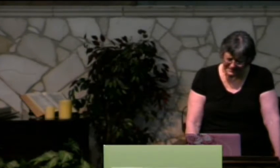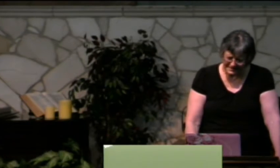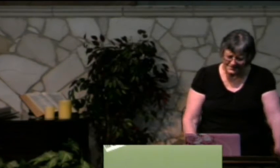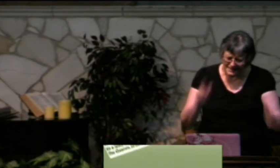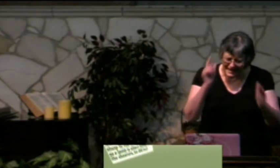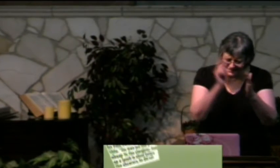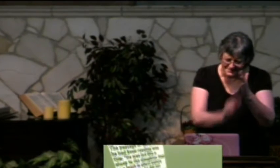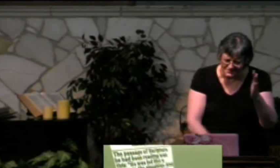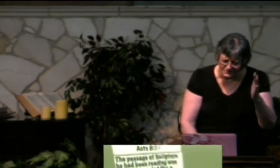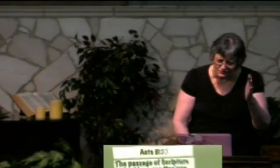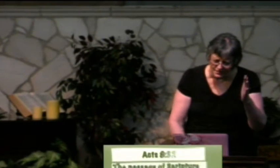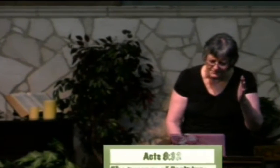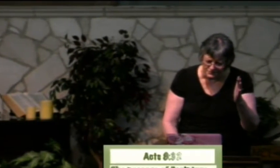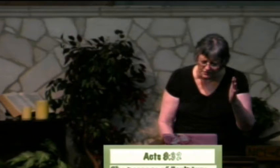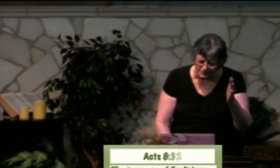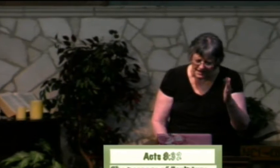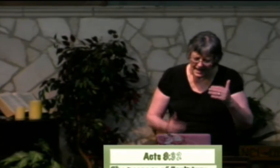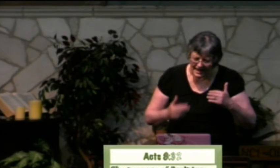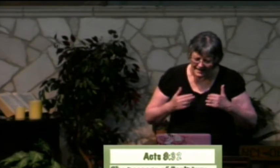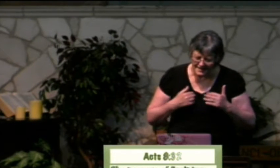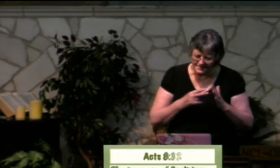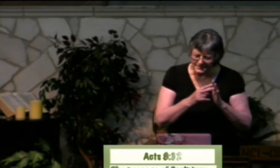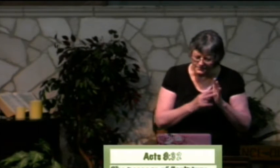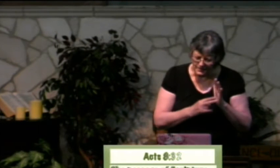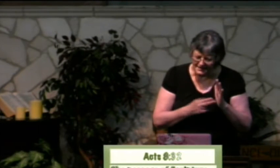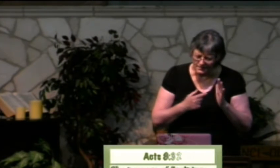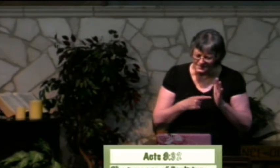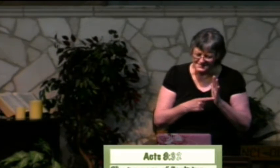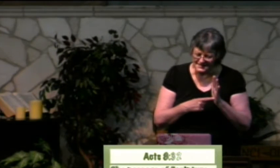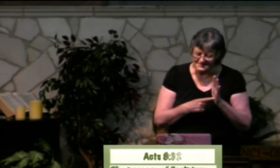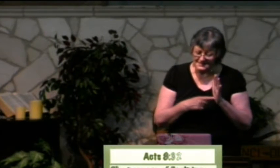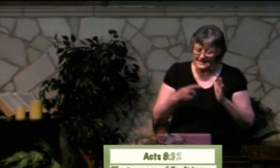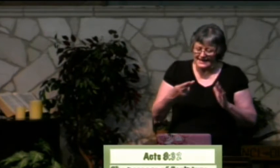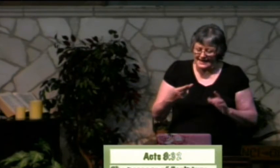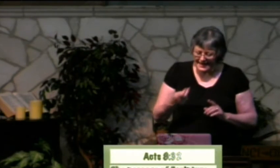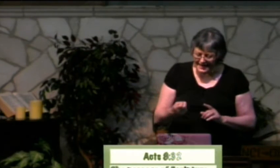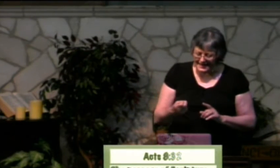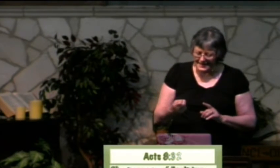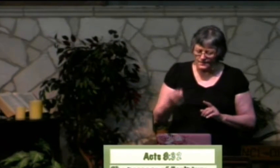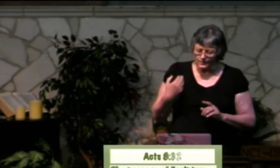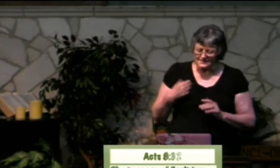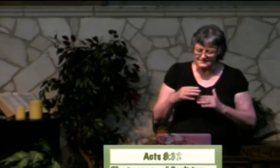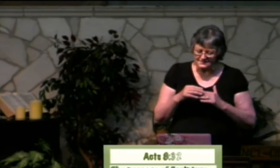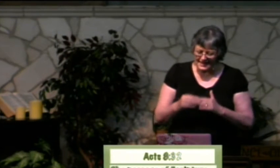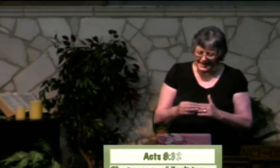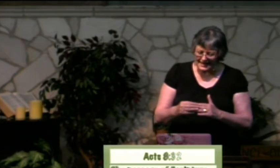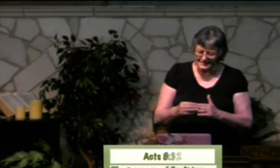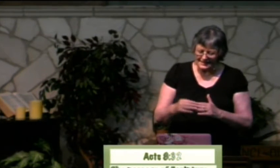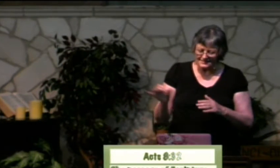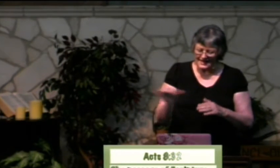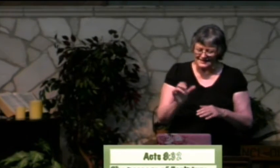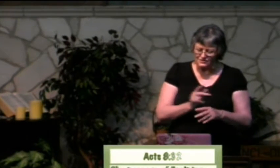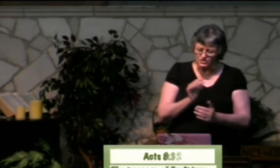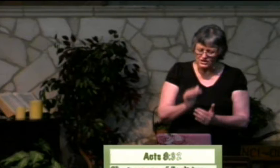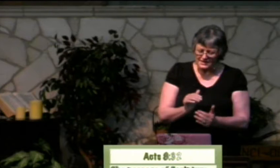The passage of scripture he had been reading was this: he was led like a sheep to